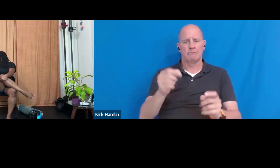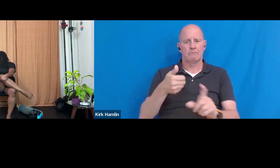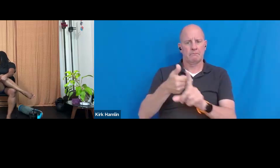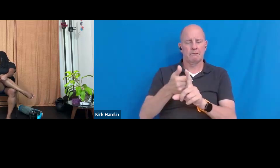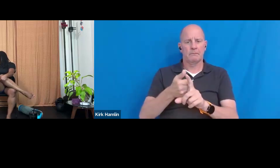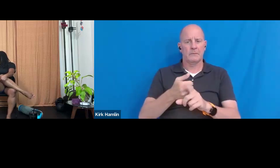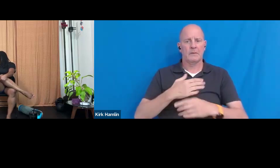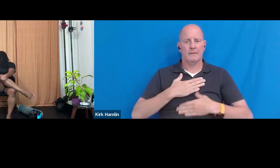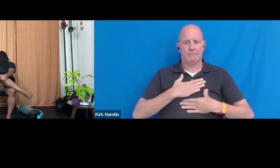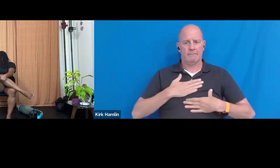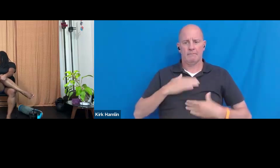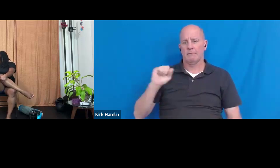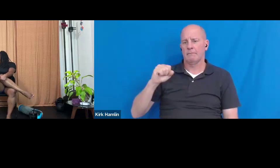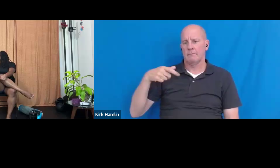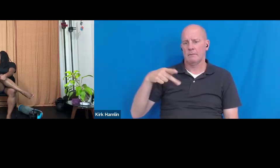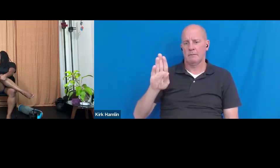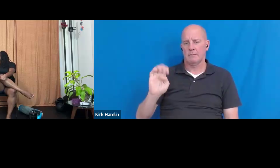breathe.